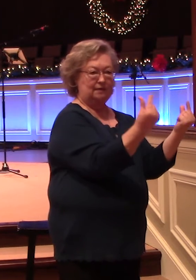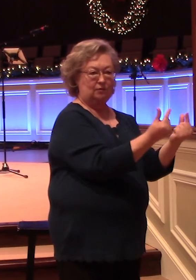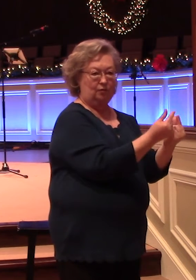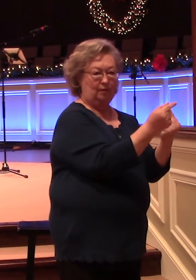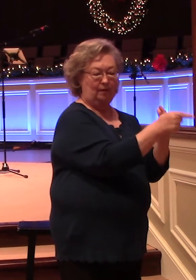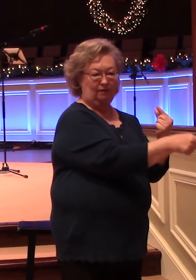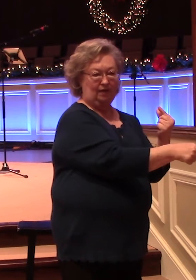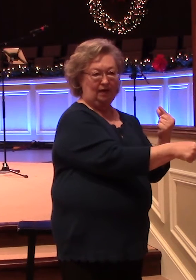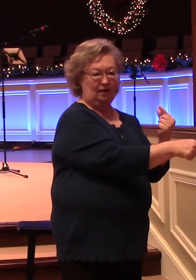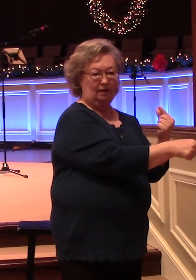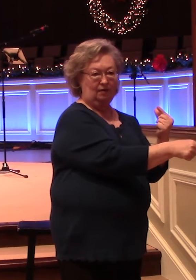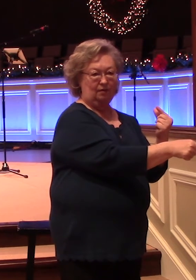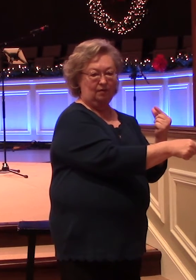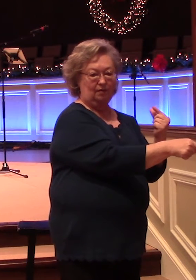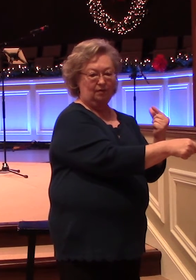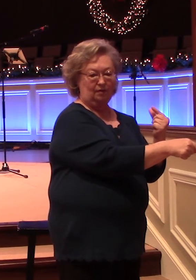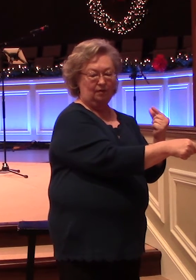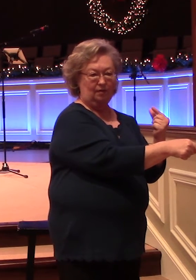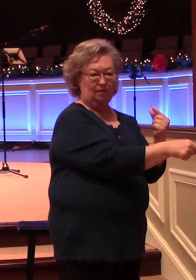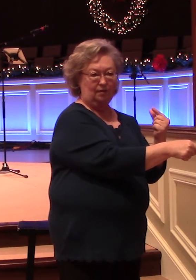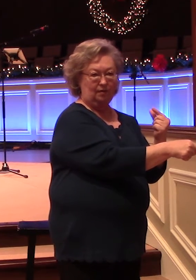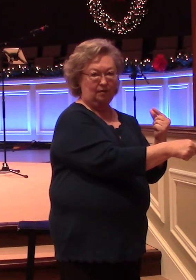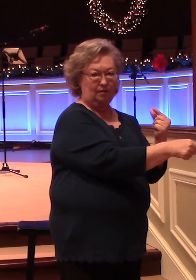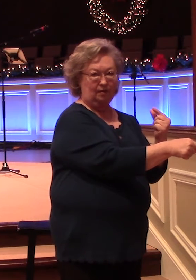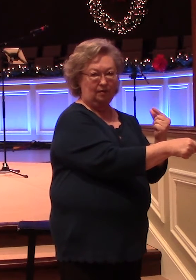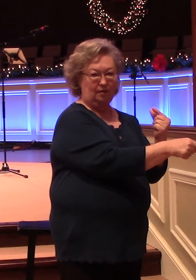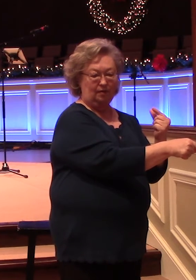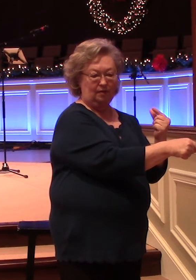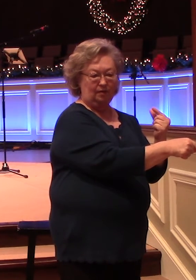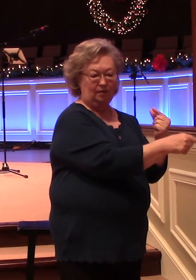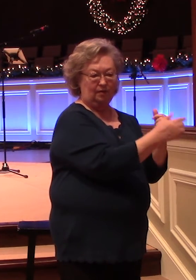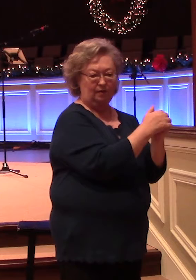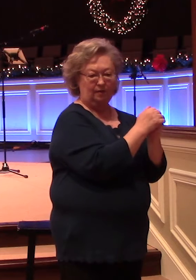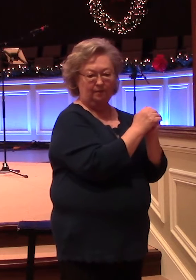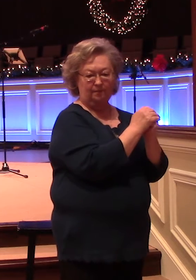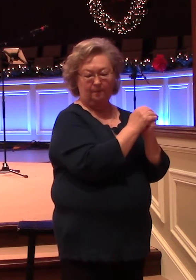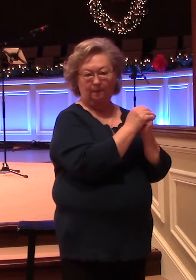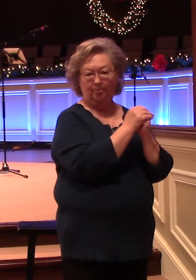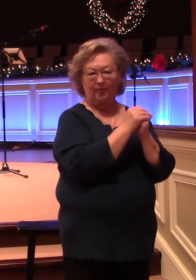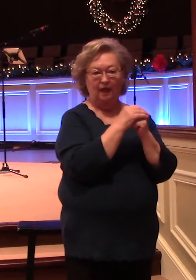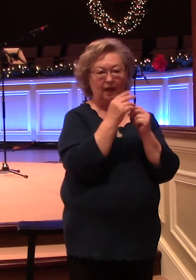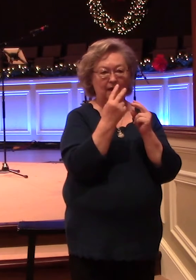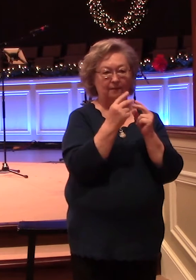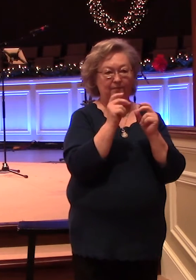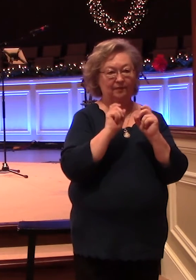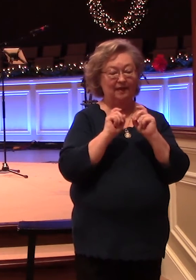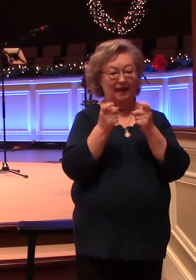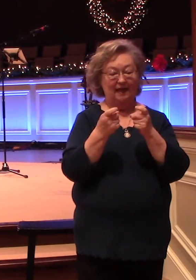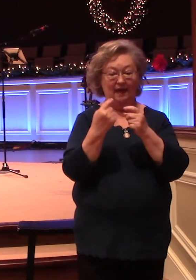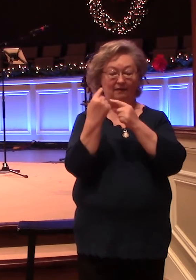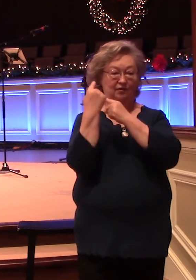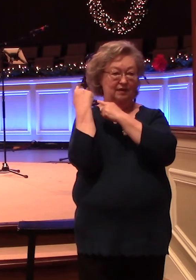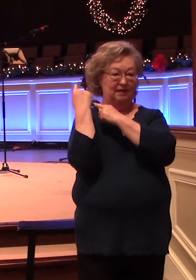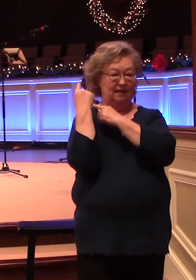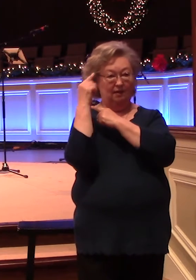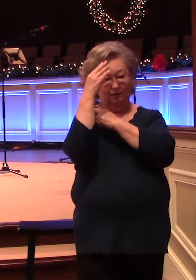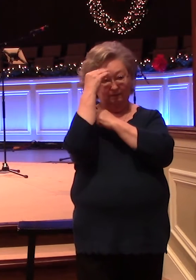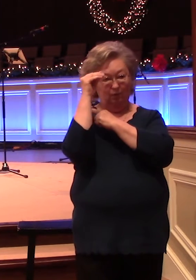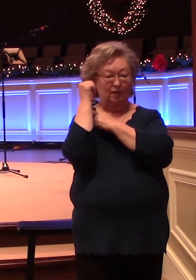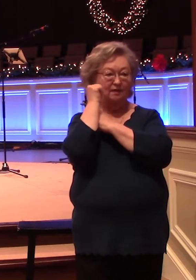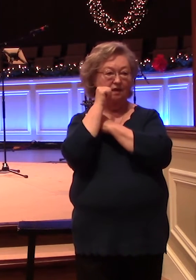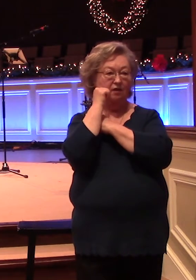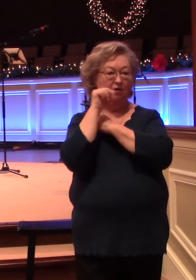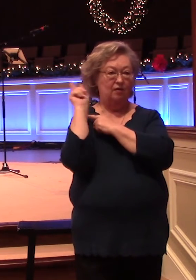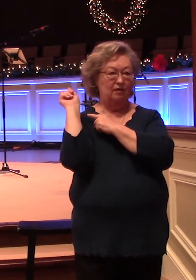but those boys and girls, the little ones you see right up there on that screen, have the only gift they're going to